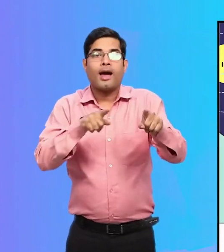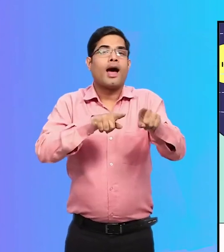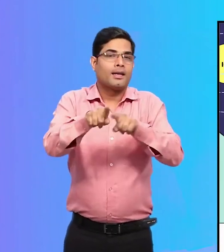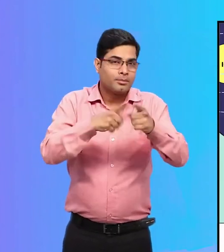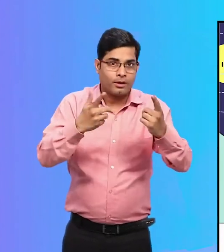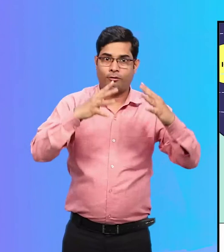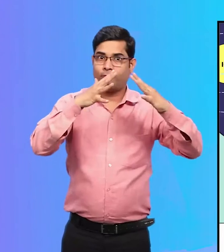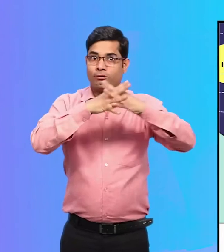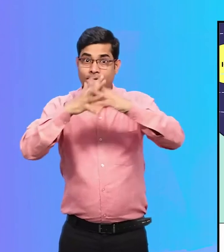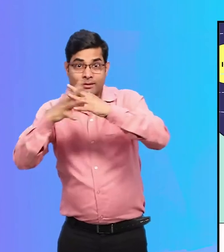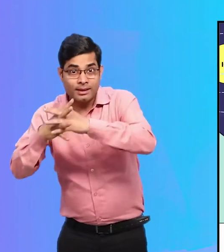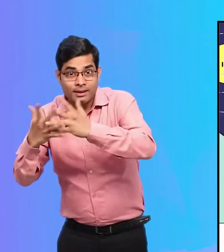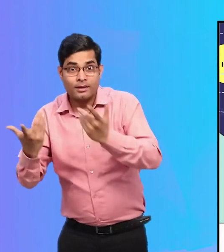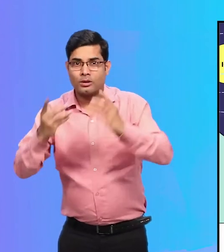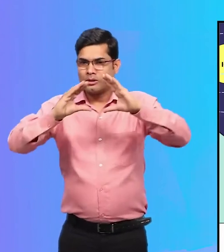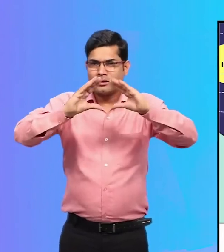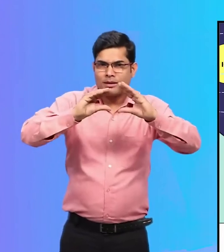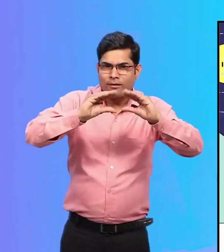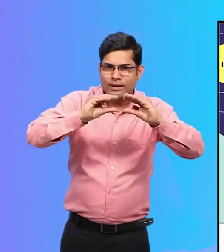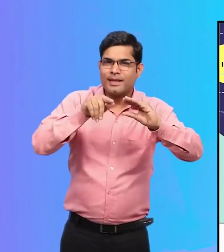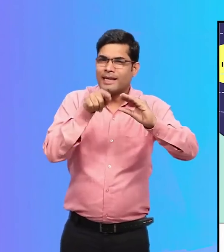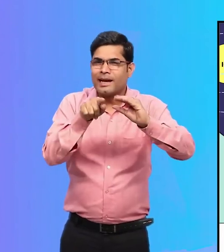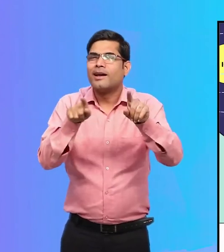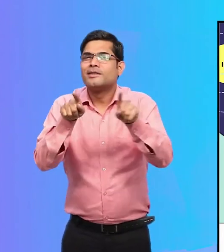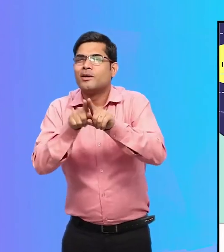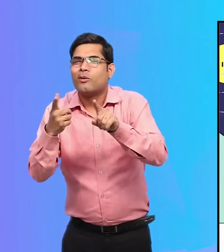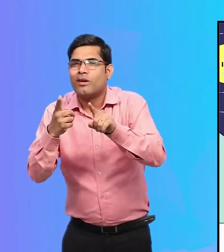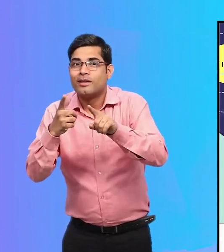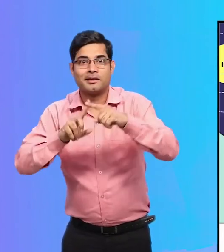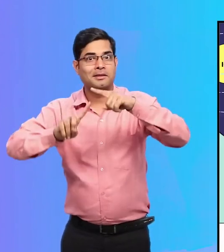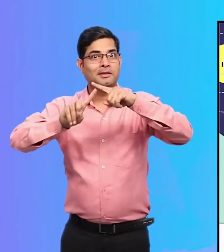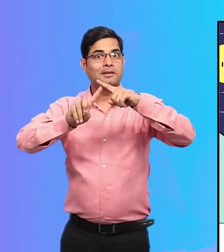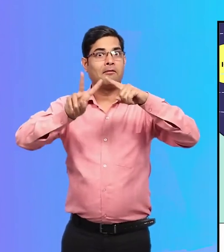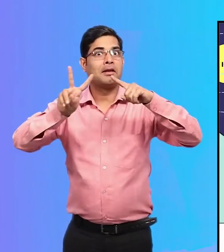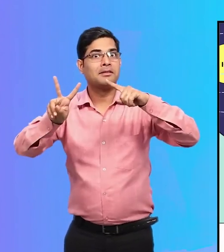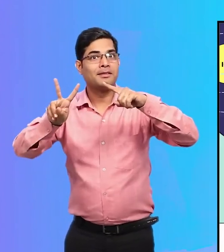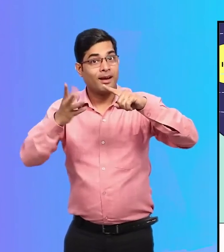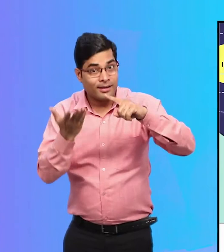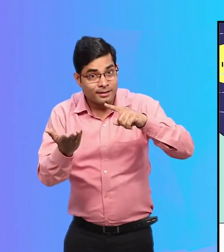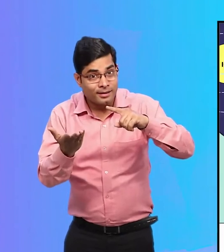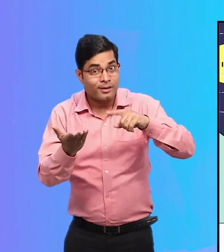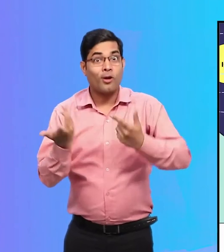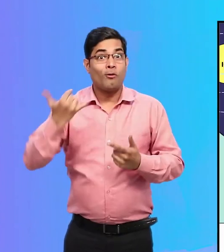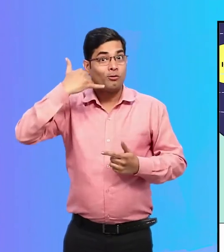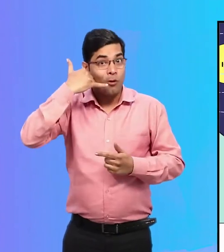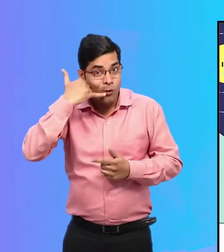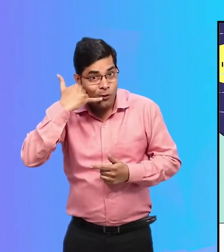devices like TV, phones and computers are made accessible so that everyone can use them